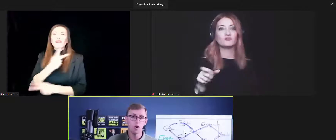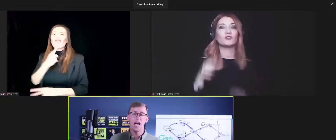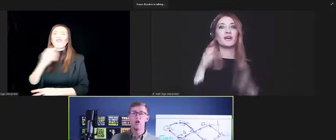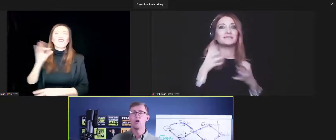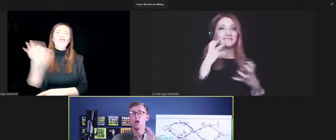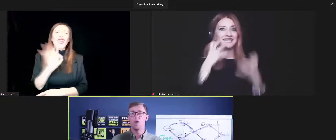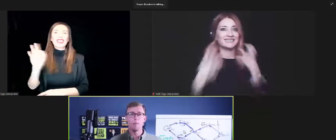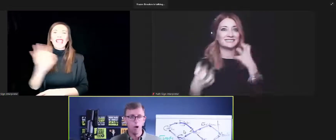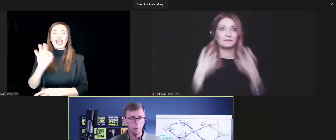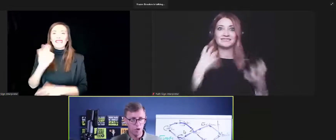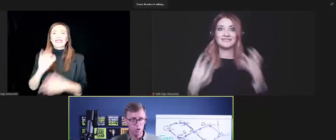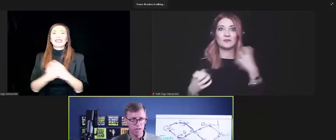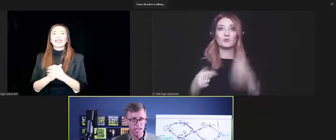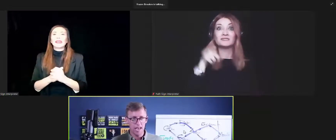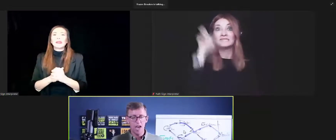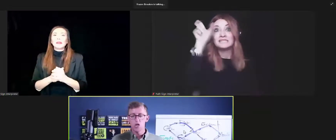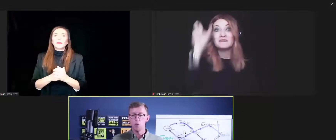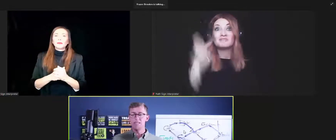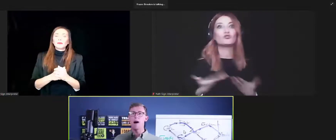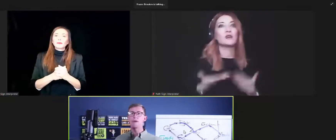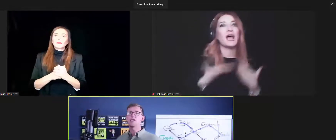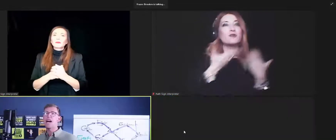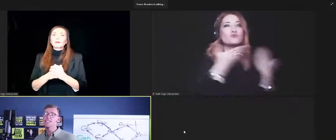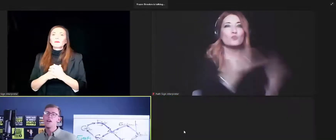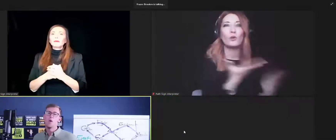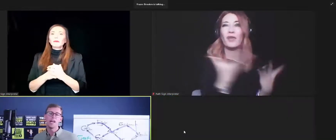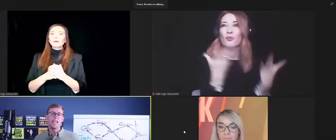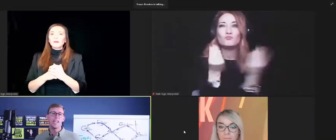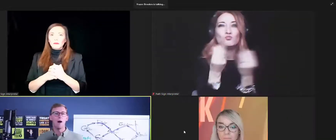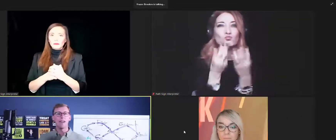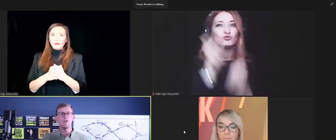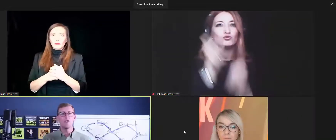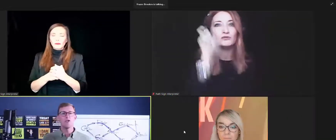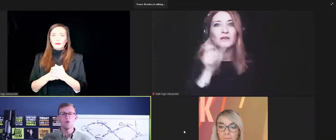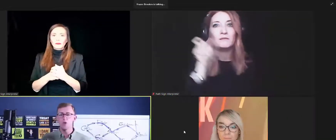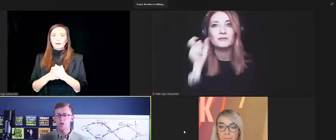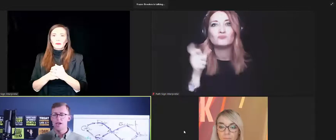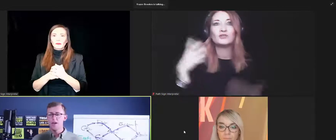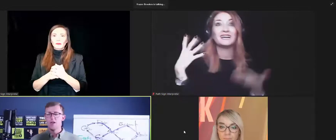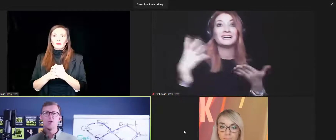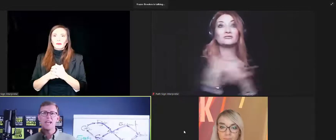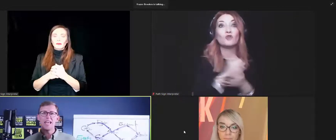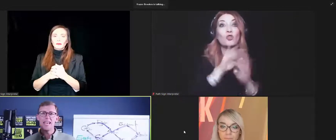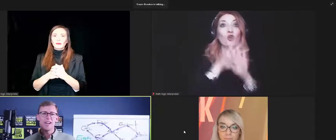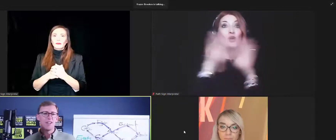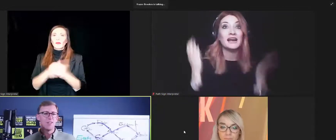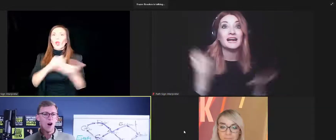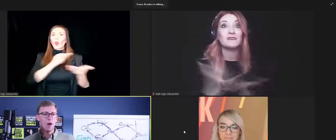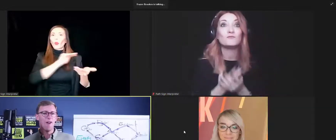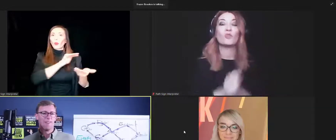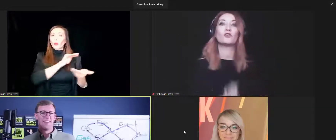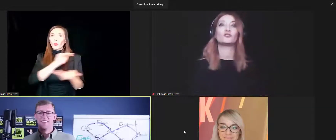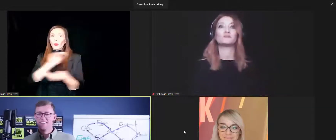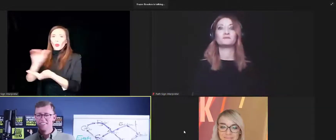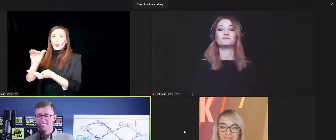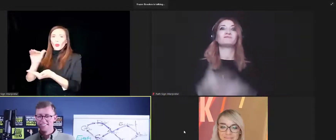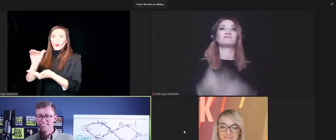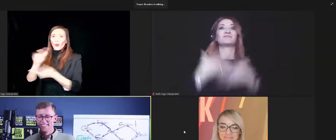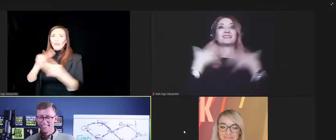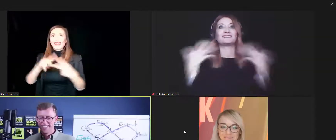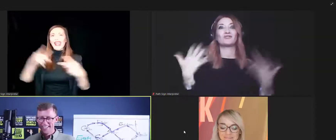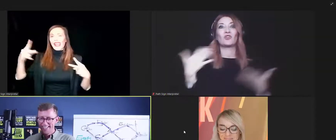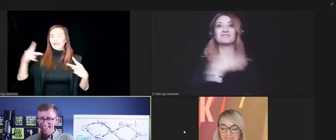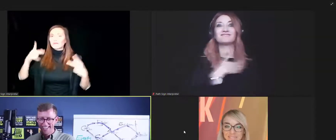products, your incredible opportunity. So with that being said, we're going to now introduce Julie Darbon.